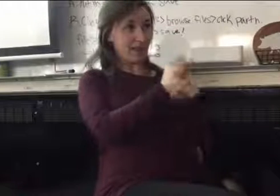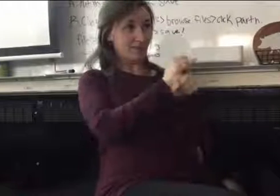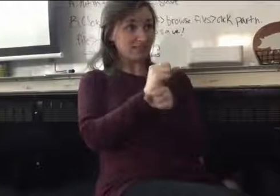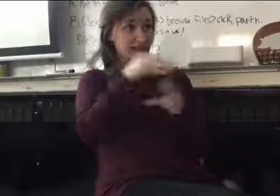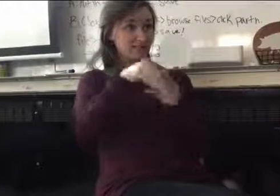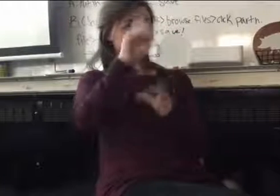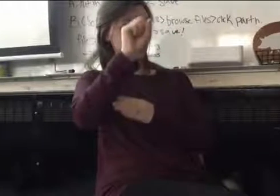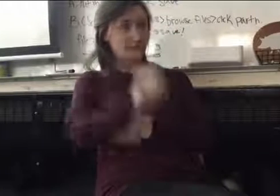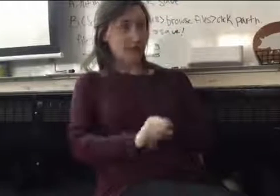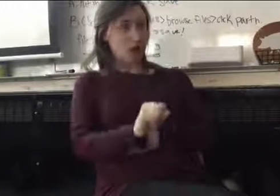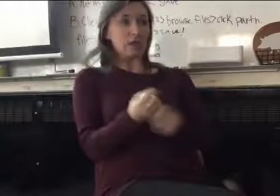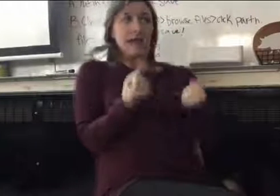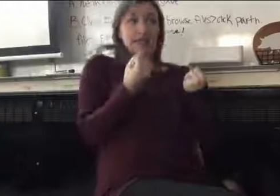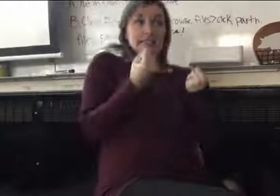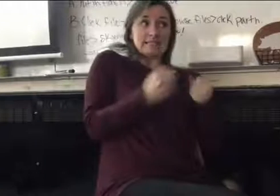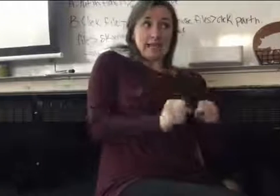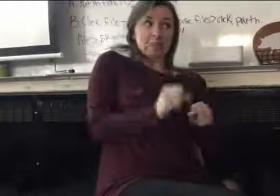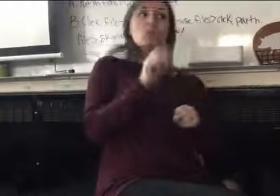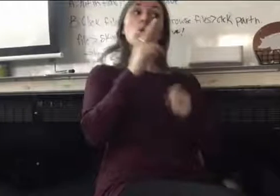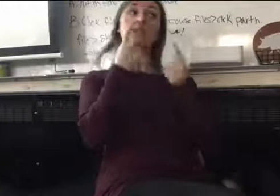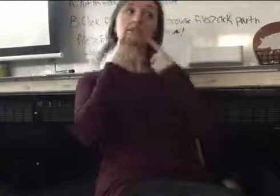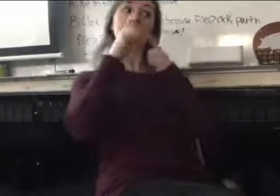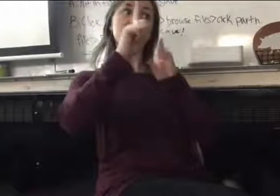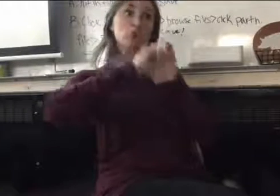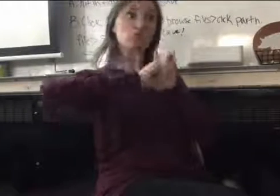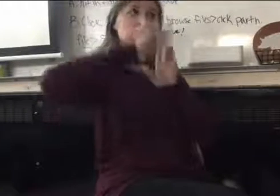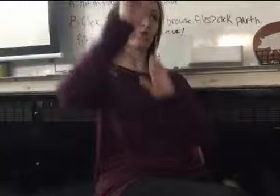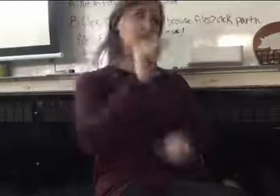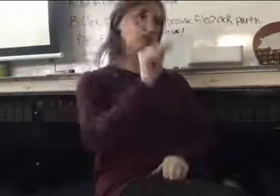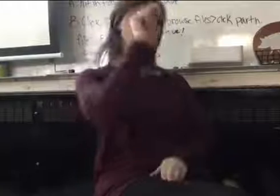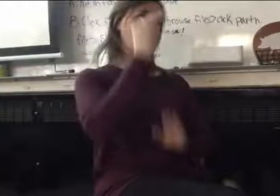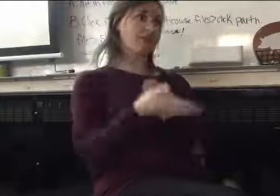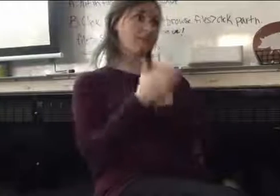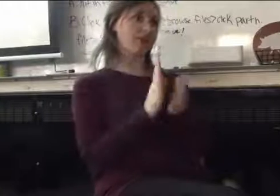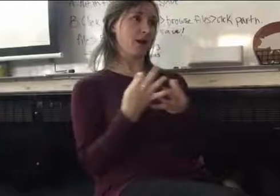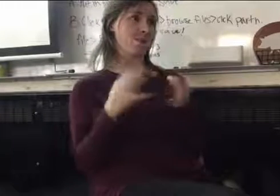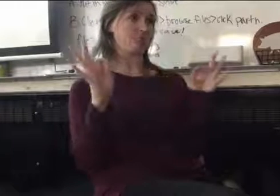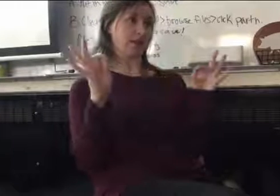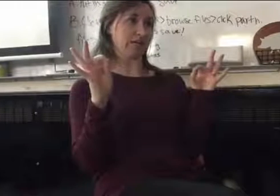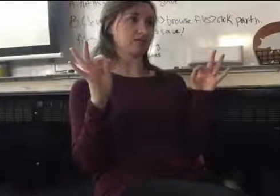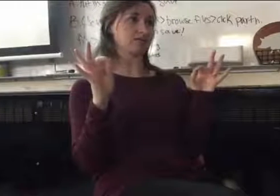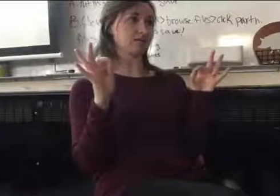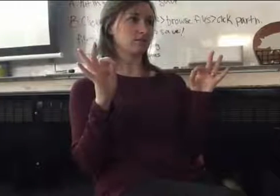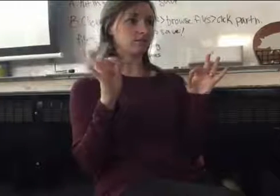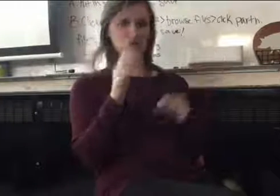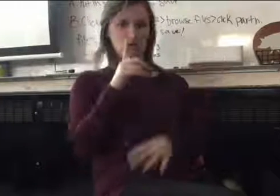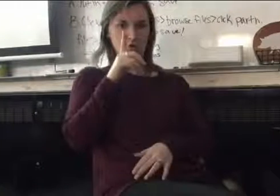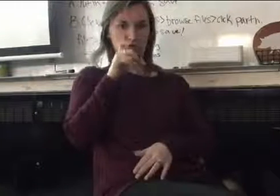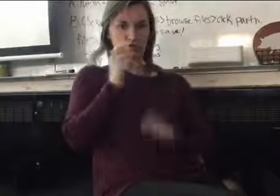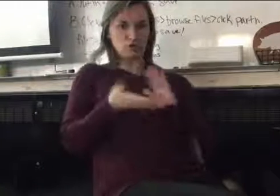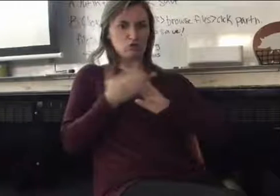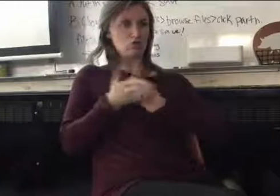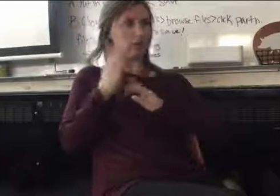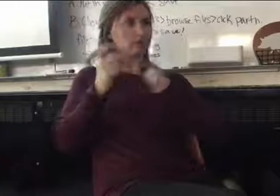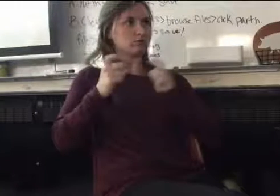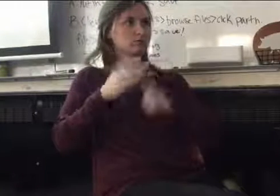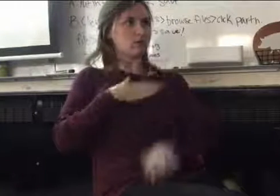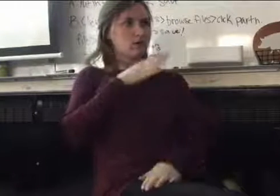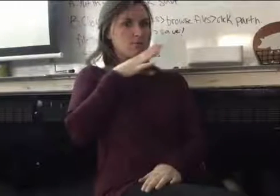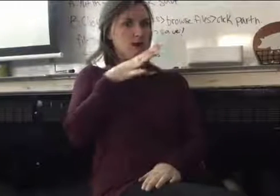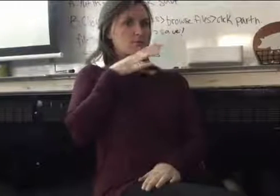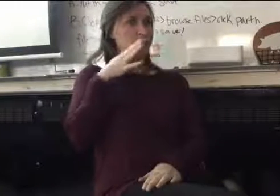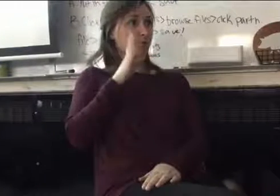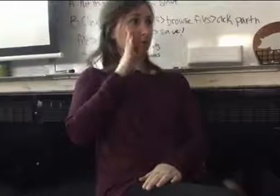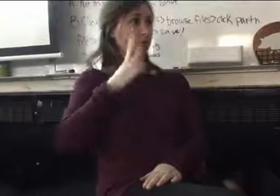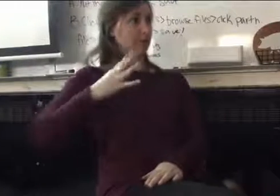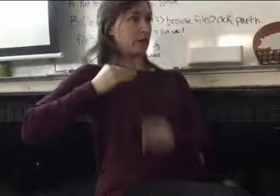succeed in running up north to become free. If you don't have anybody to run your plantations, are the plantation owners going to do it? No, they're not going to go pick